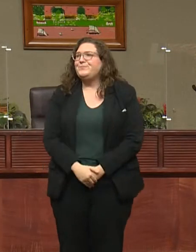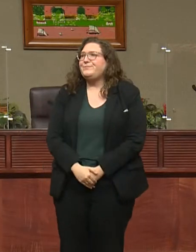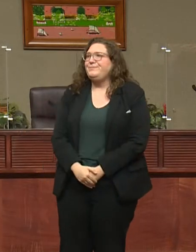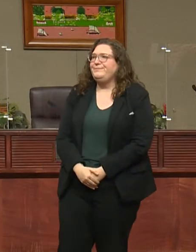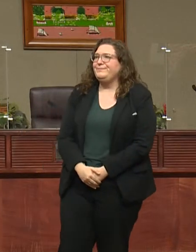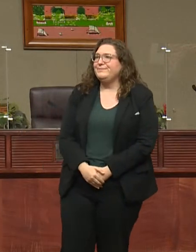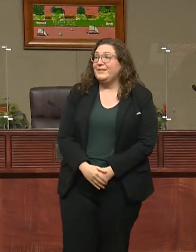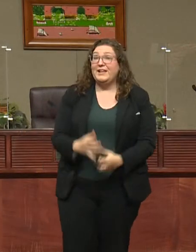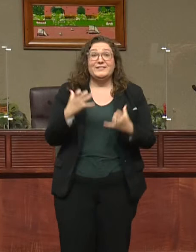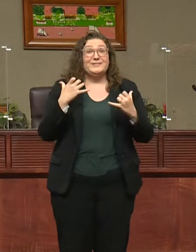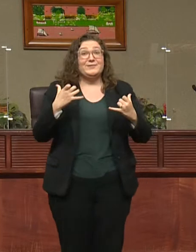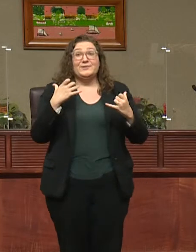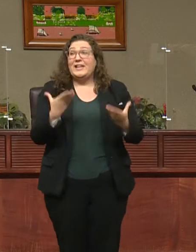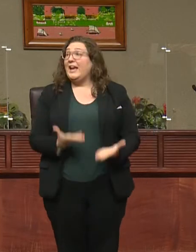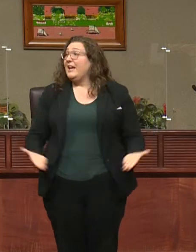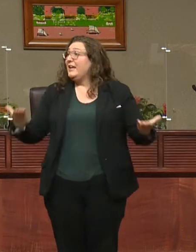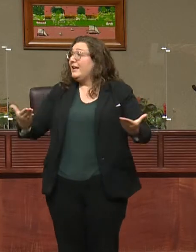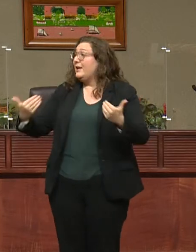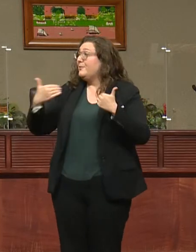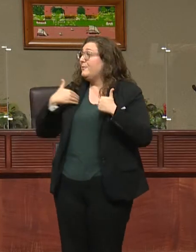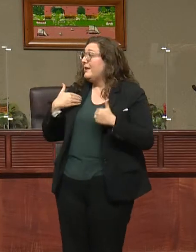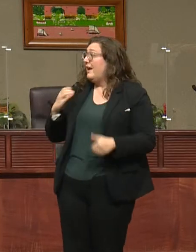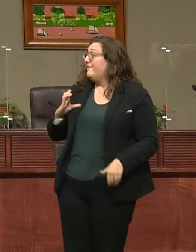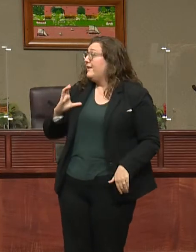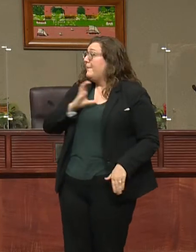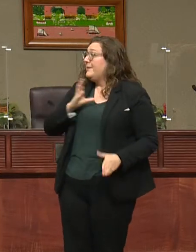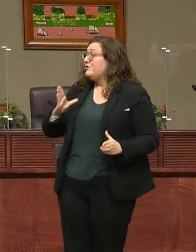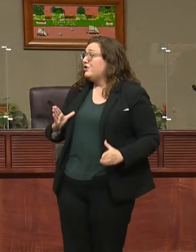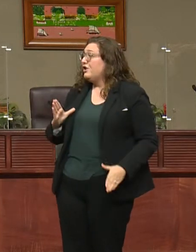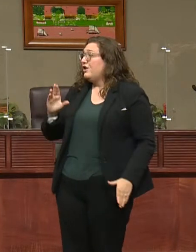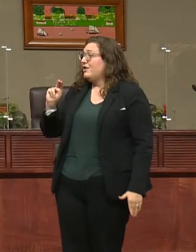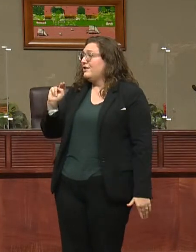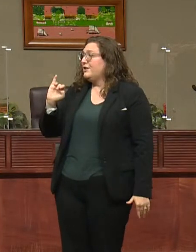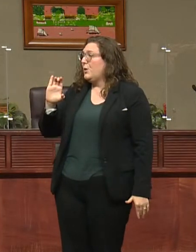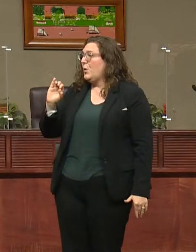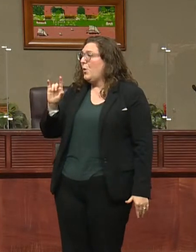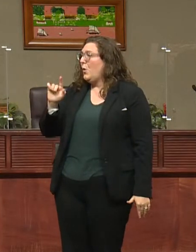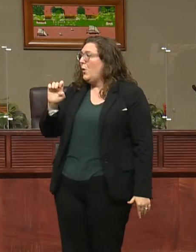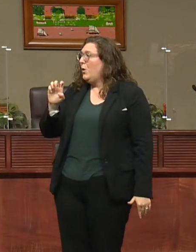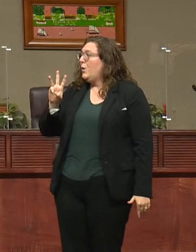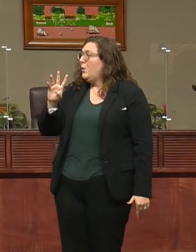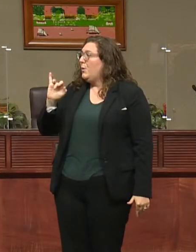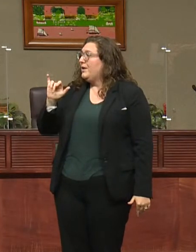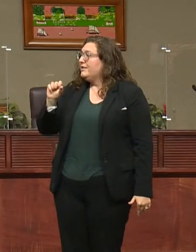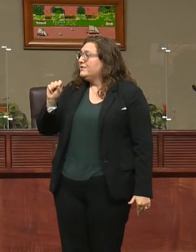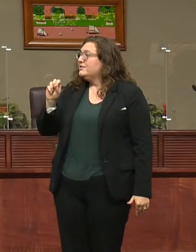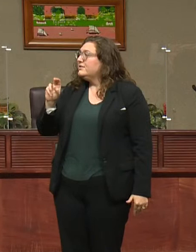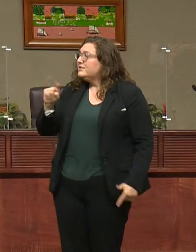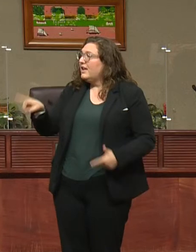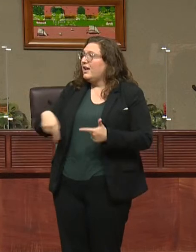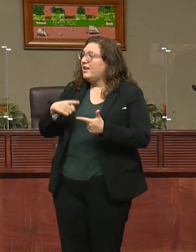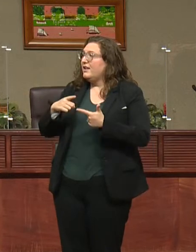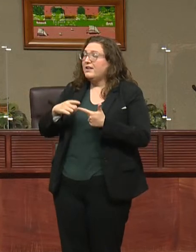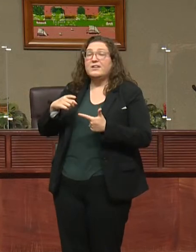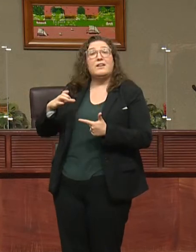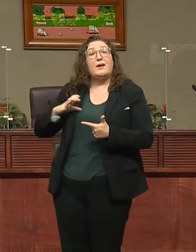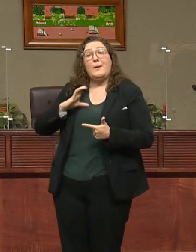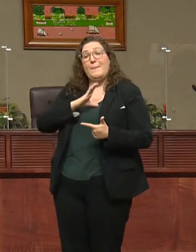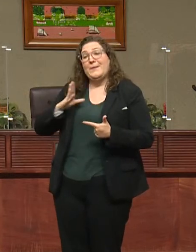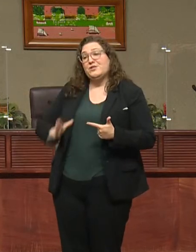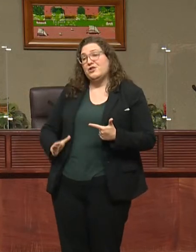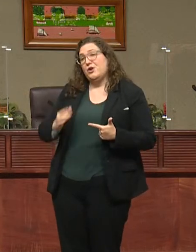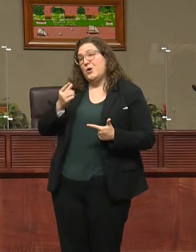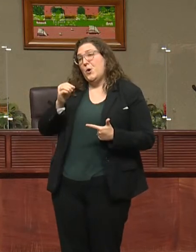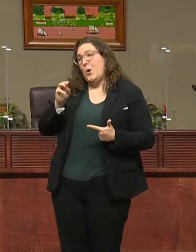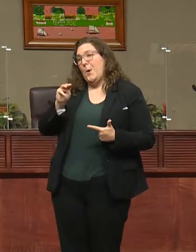today. We have Commissioner Nicole Wilson with us, Commissioner Myra Uribe, and Commissioner Maribel